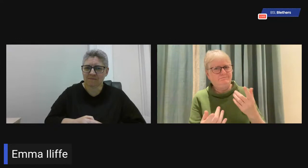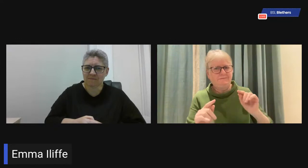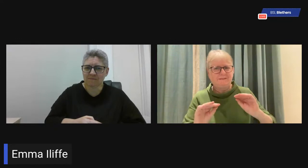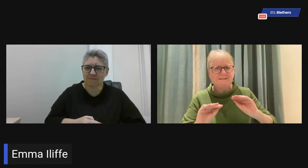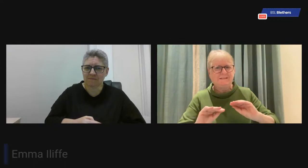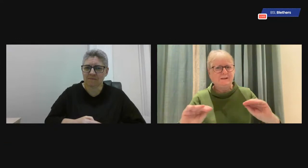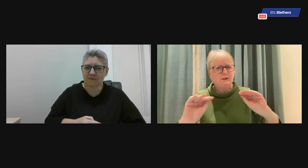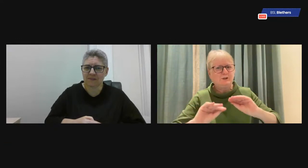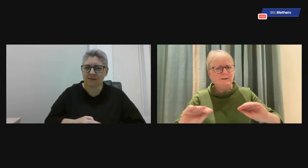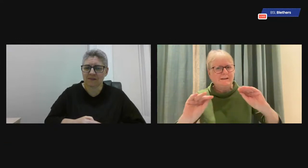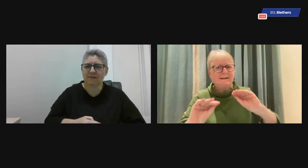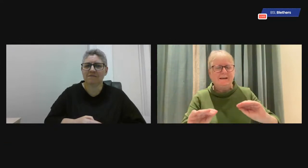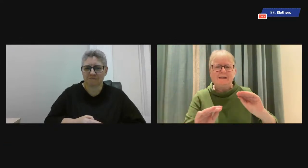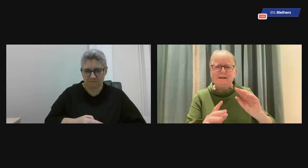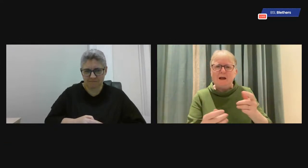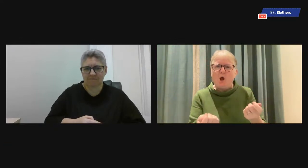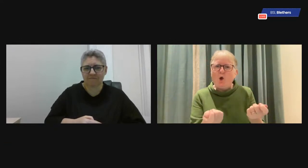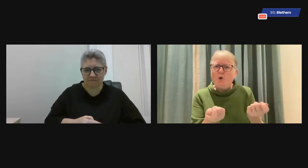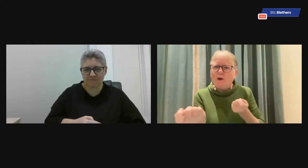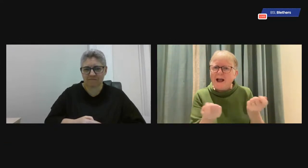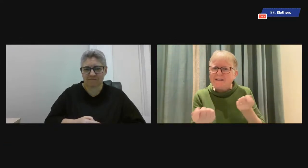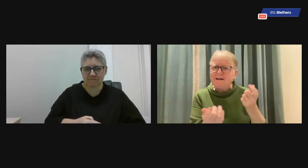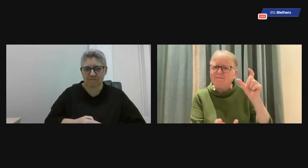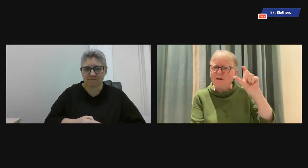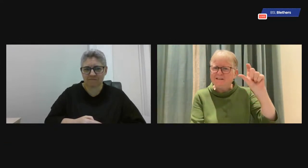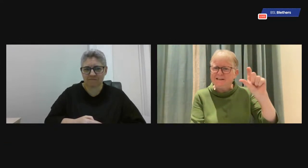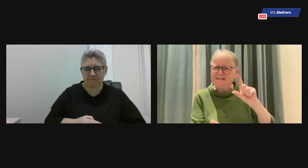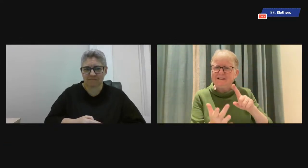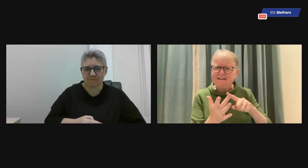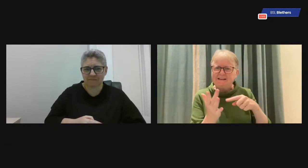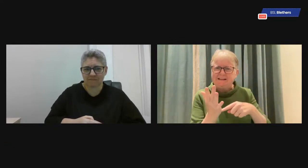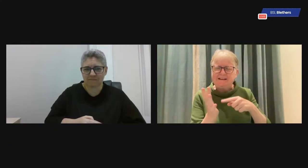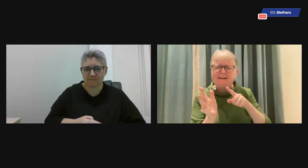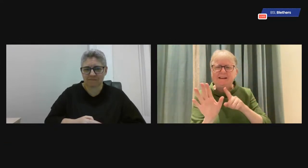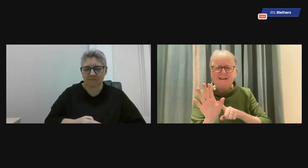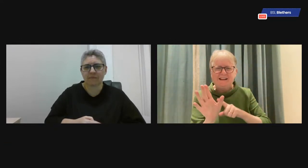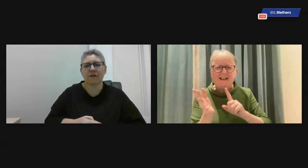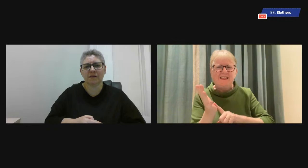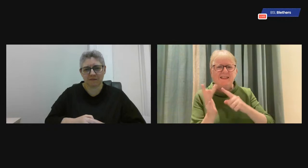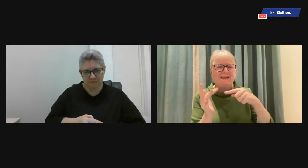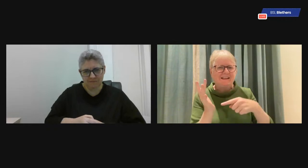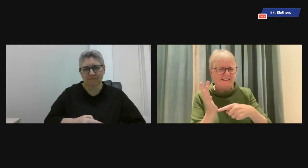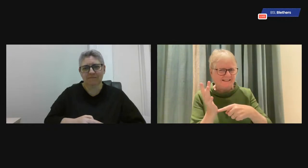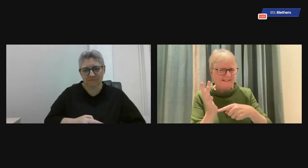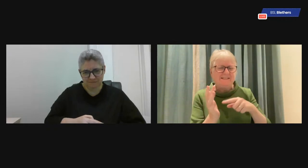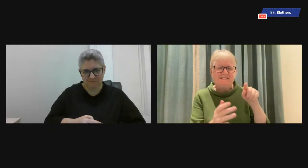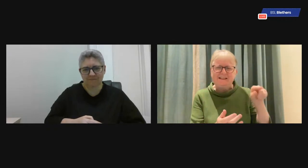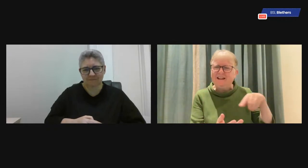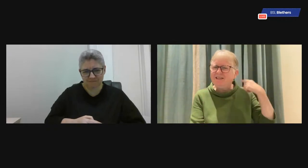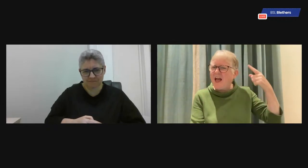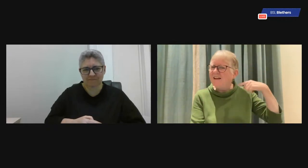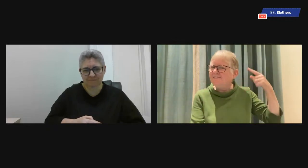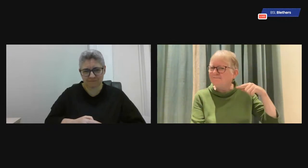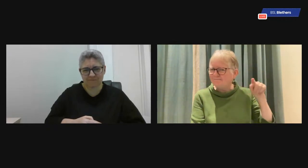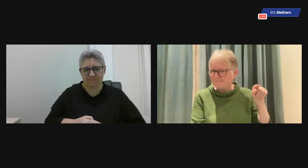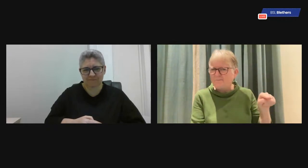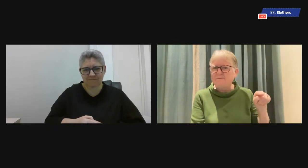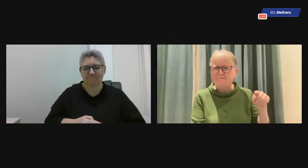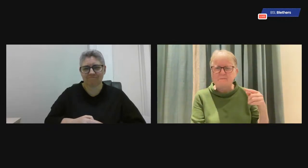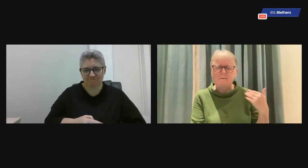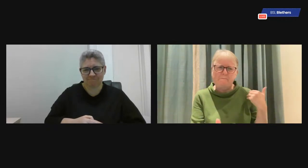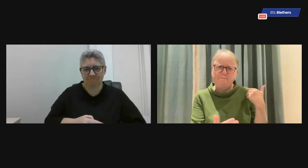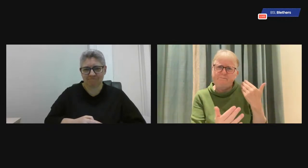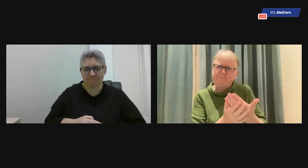so hence my sign name. I am a BSL teacher. I'm the BSL teaching coordinator for City Lit in